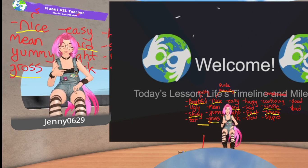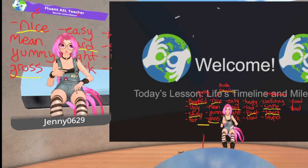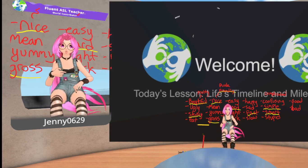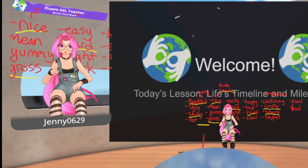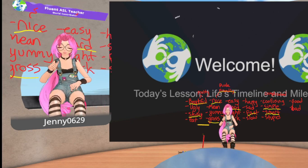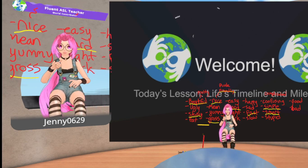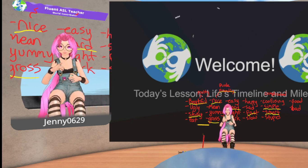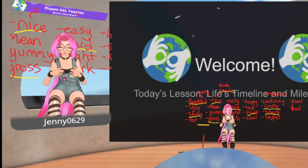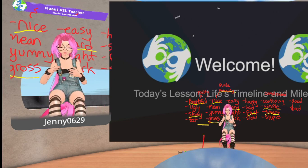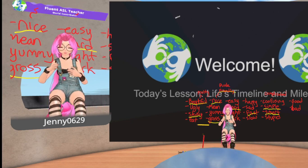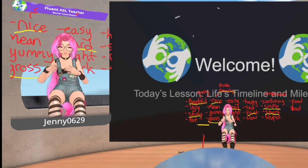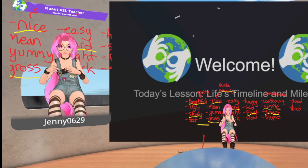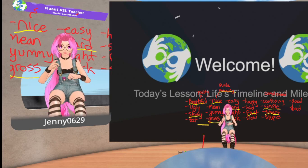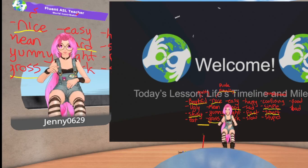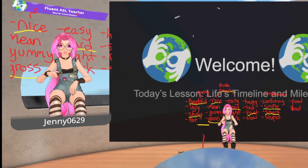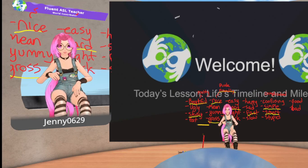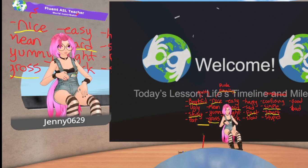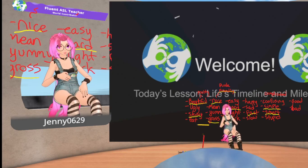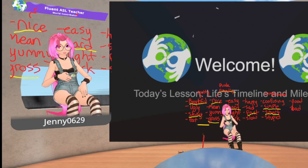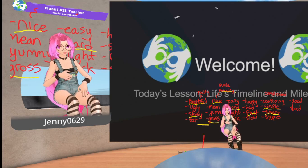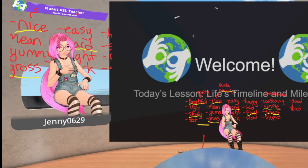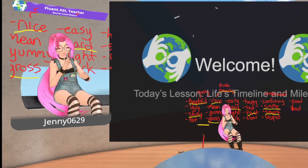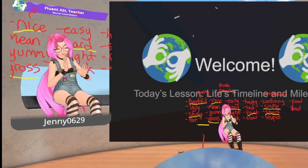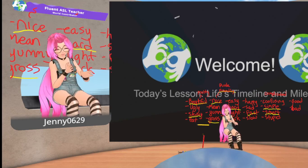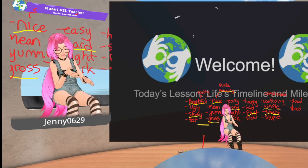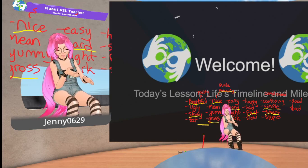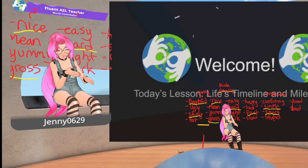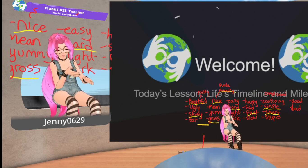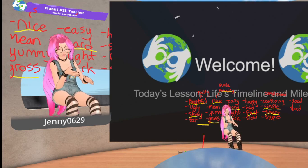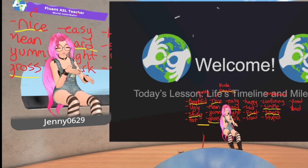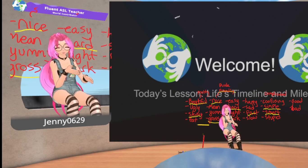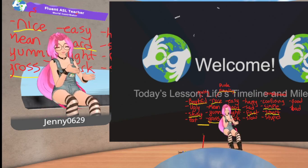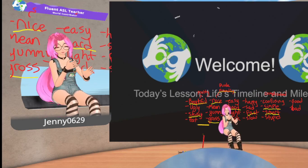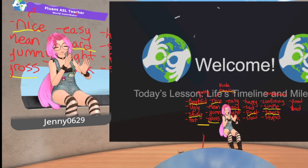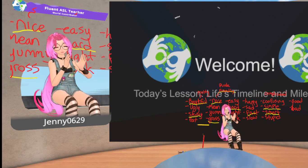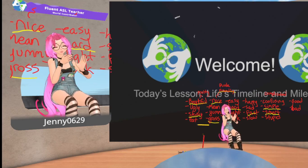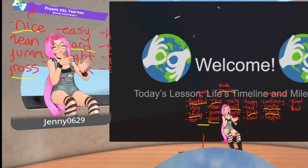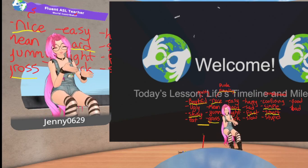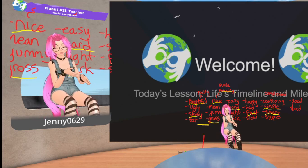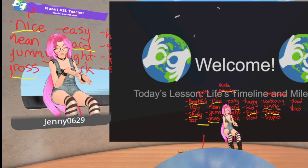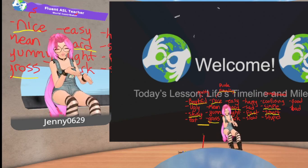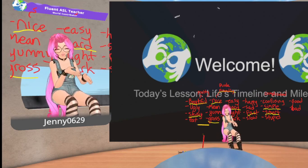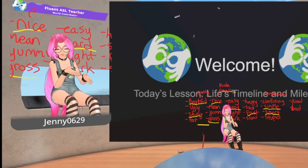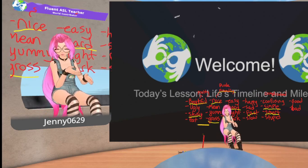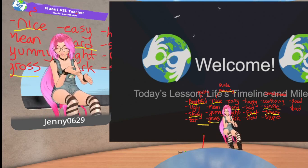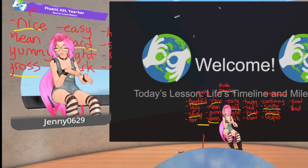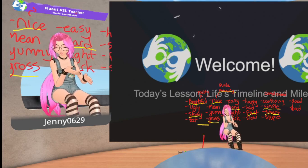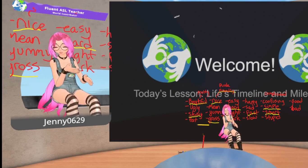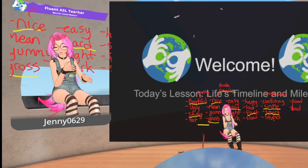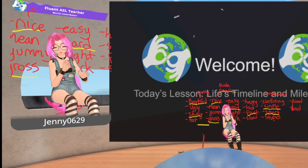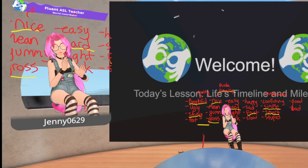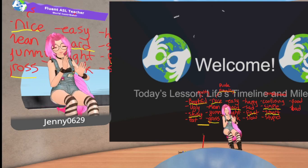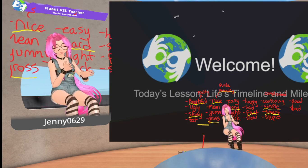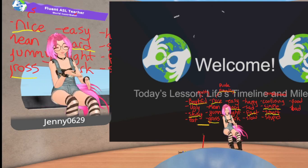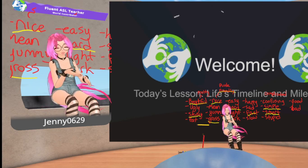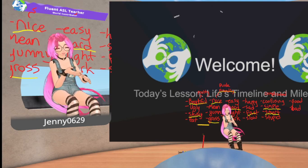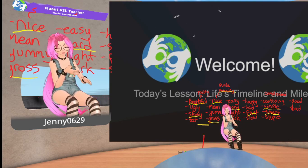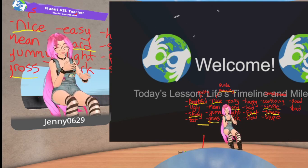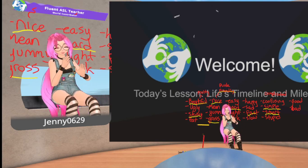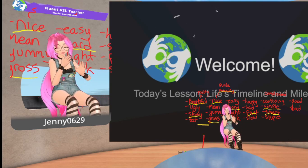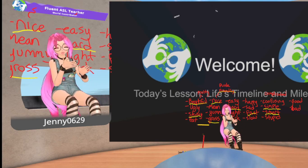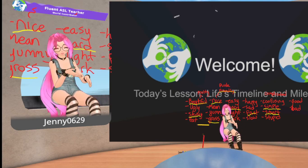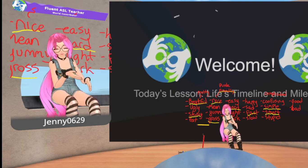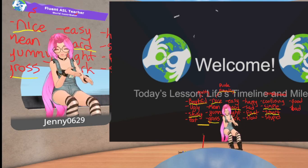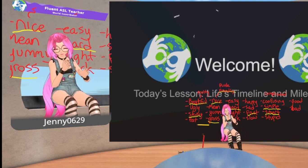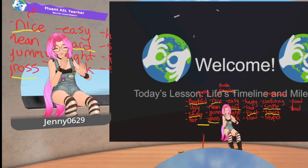slang, but some people you might literally just see them sign vomit. This is how you sign vomit. Some people might just say